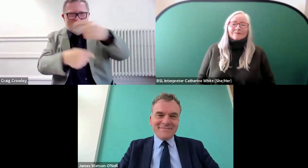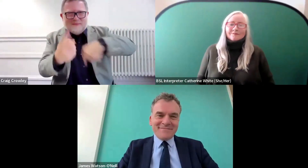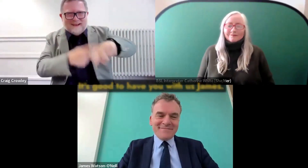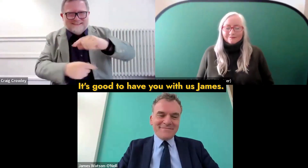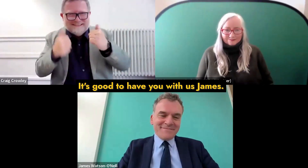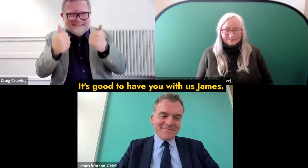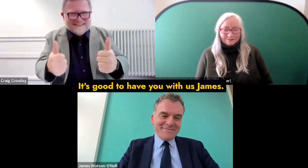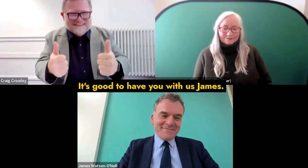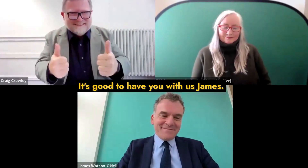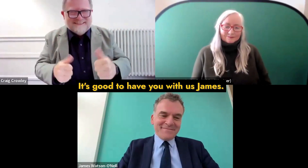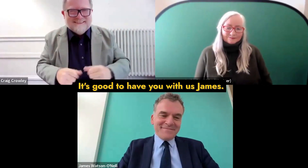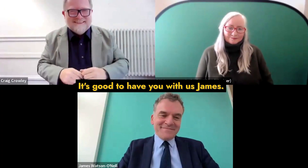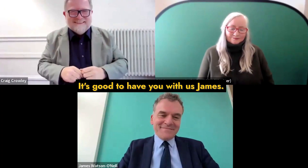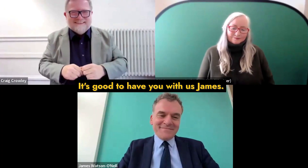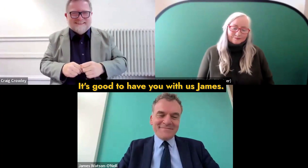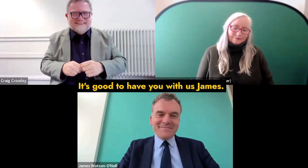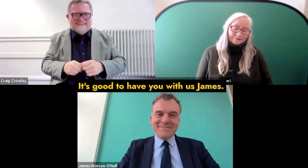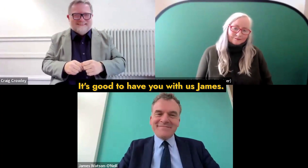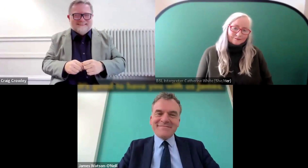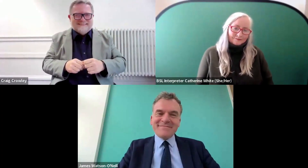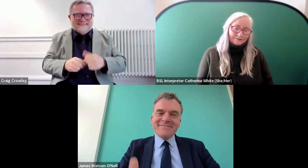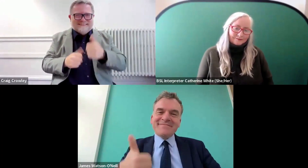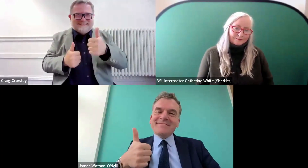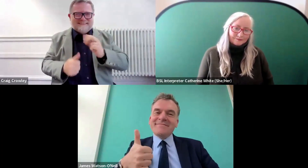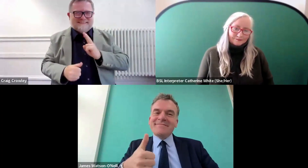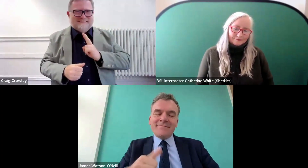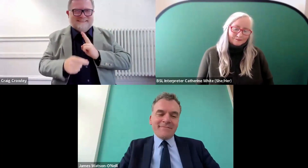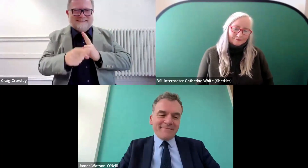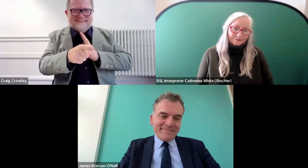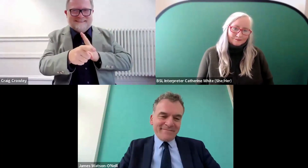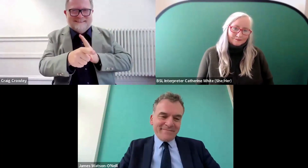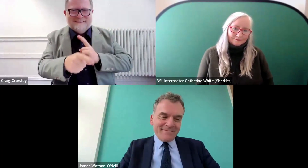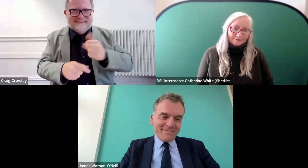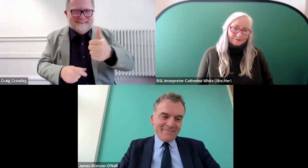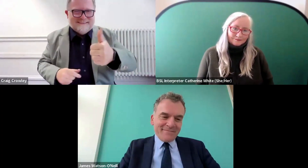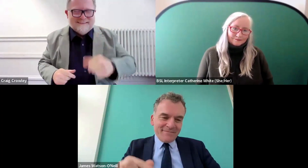Hi, it's good to have you with us, James.